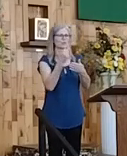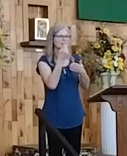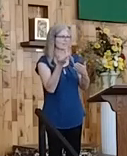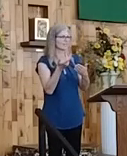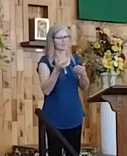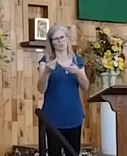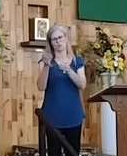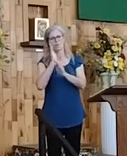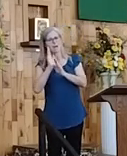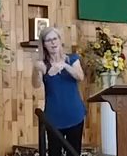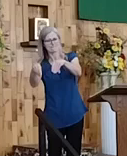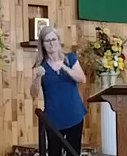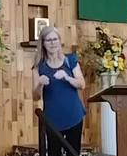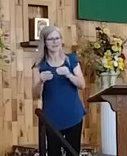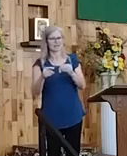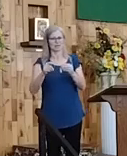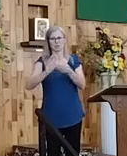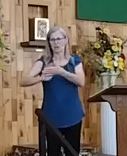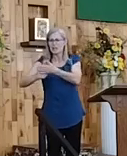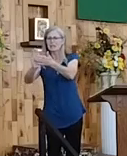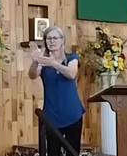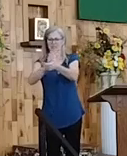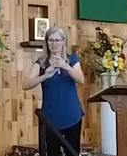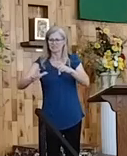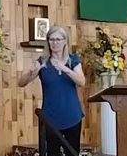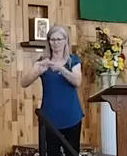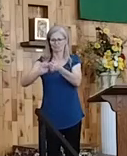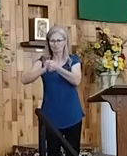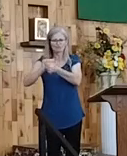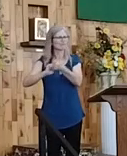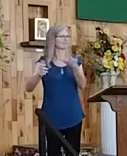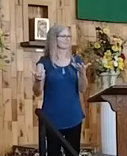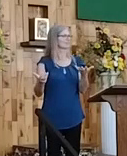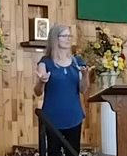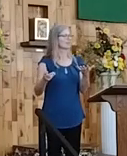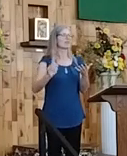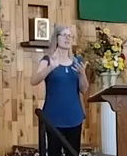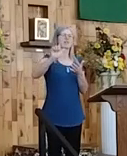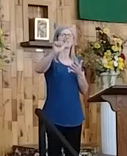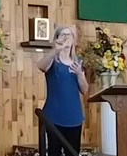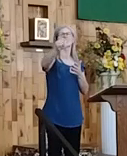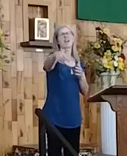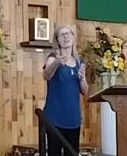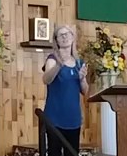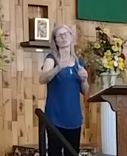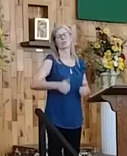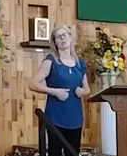making your bed or cleaning the dishes, another of our chores a little later on in life.